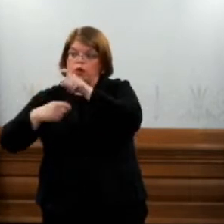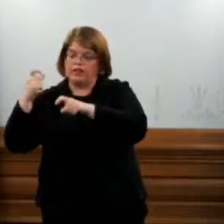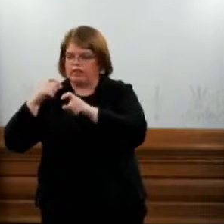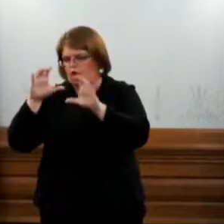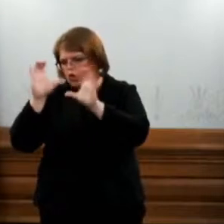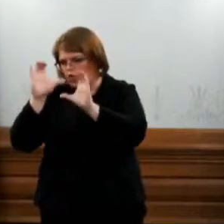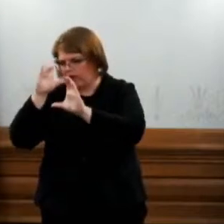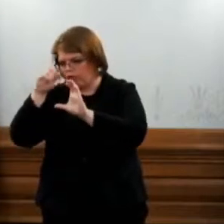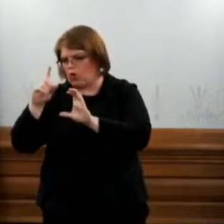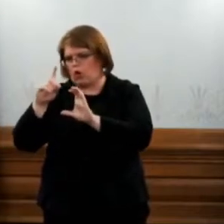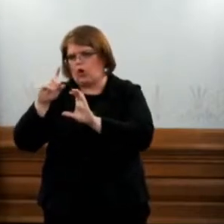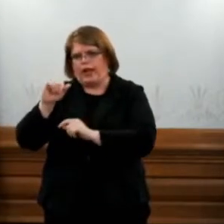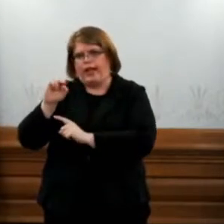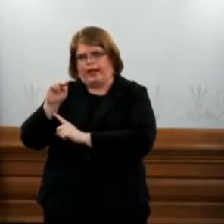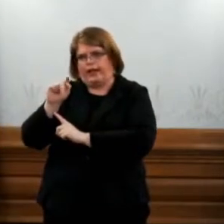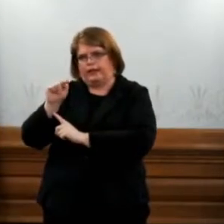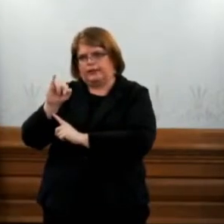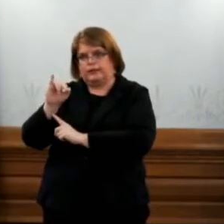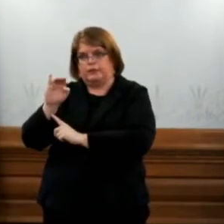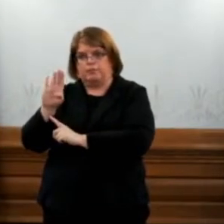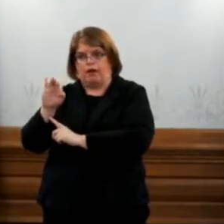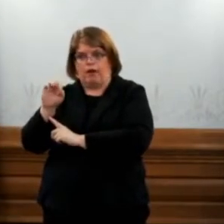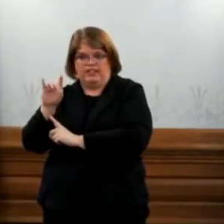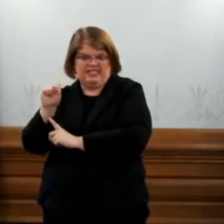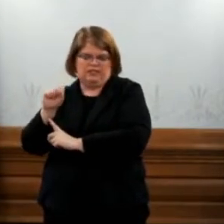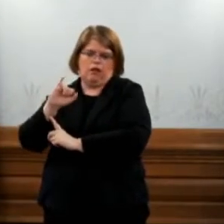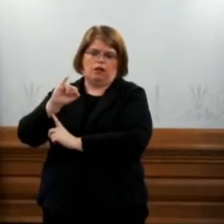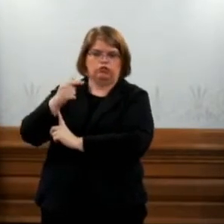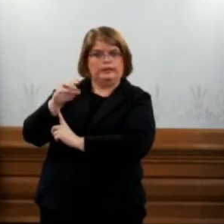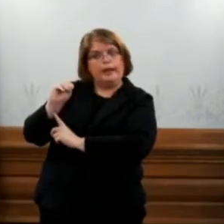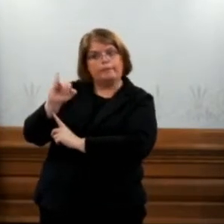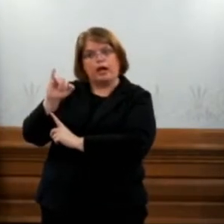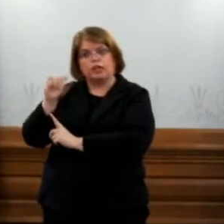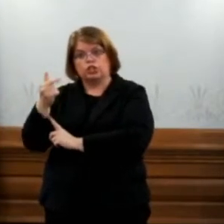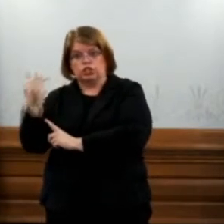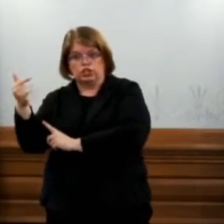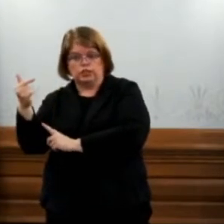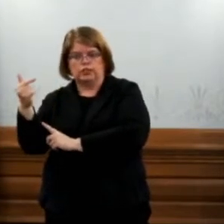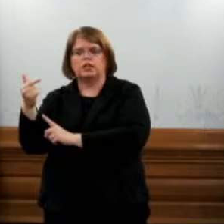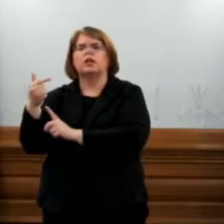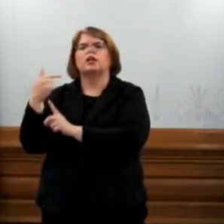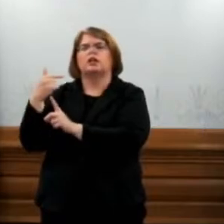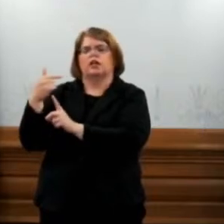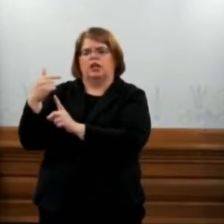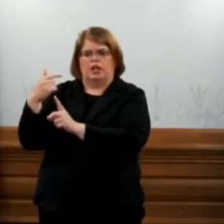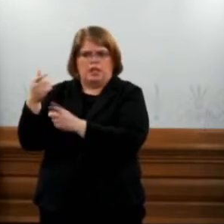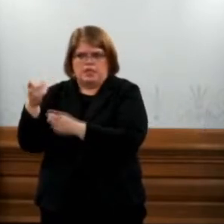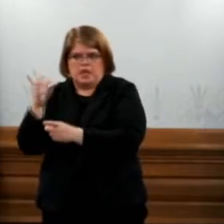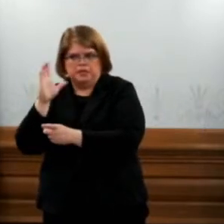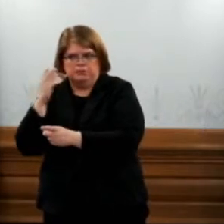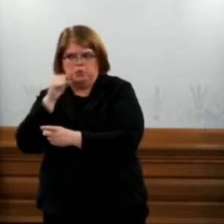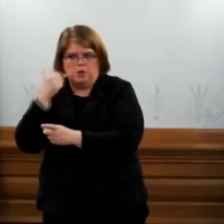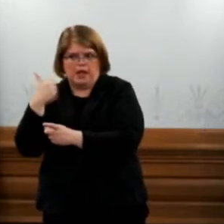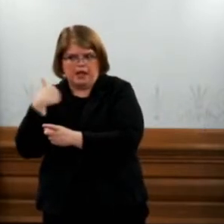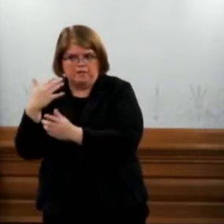a large amount, we can do studies called seroprevalence studies to really look at how much has the infection been out